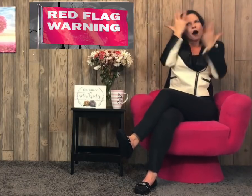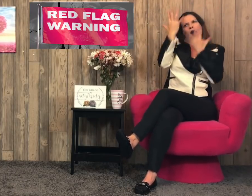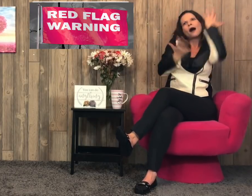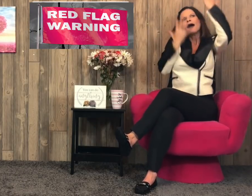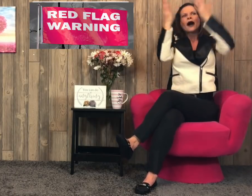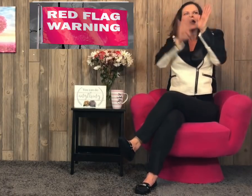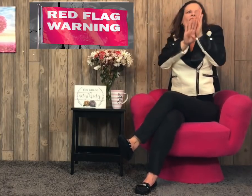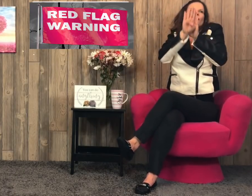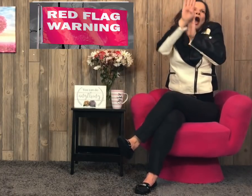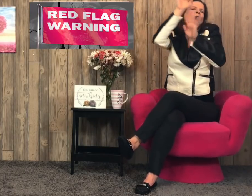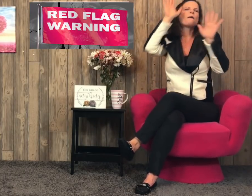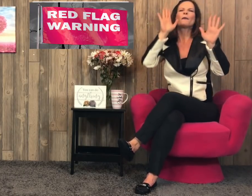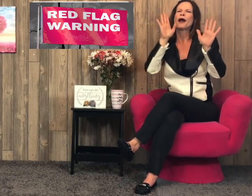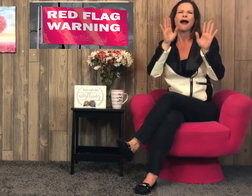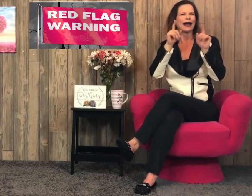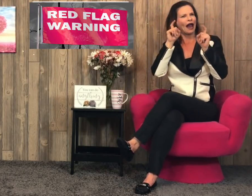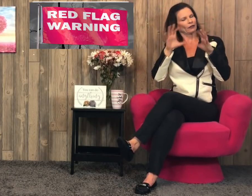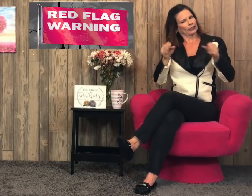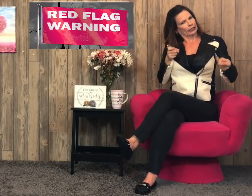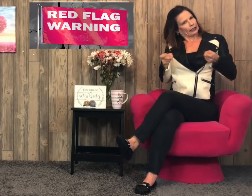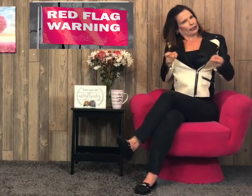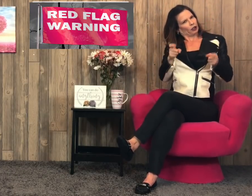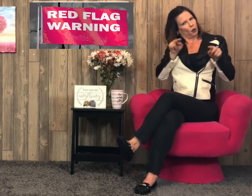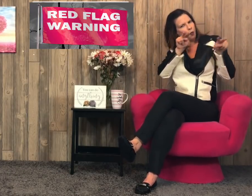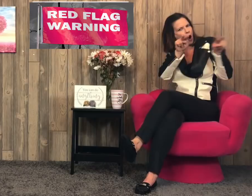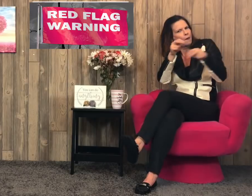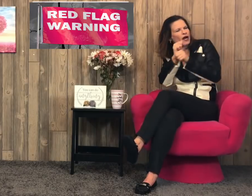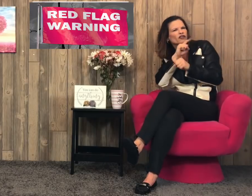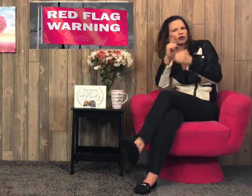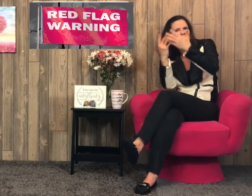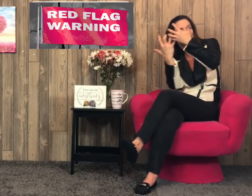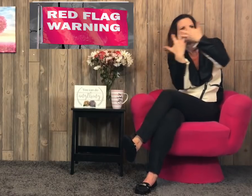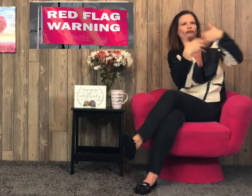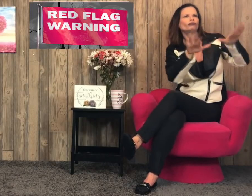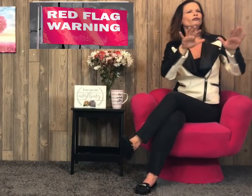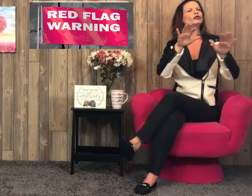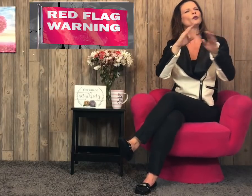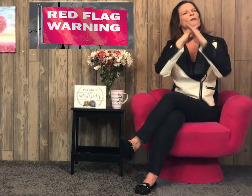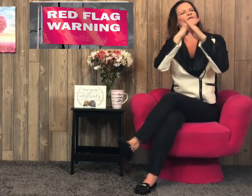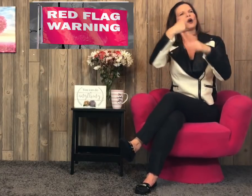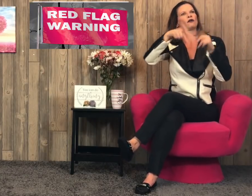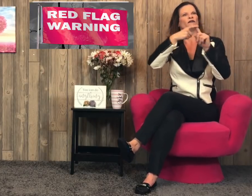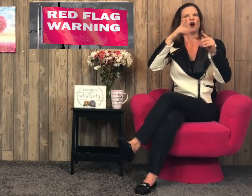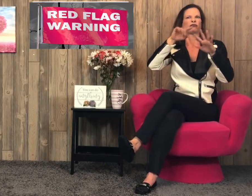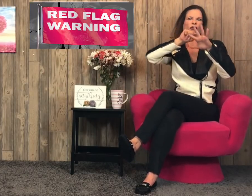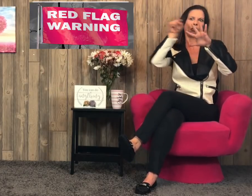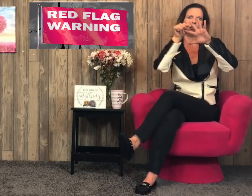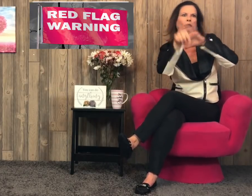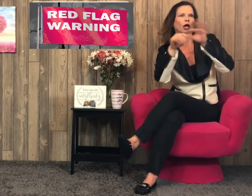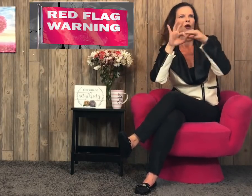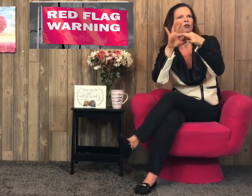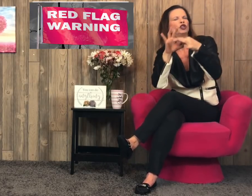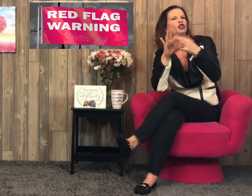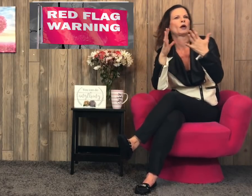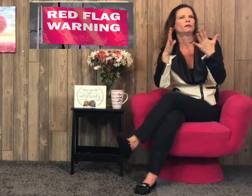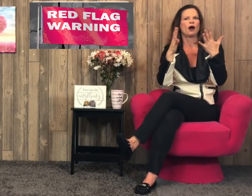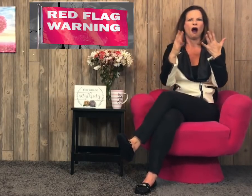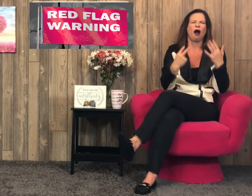so fast, but we have to pay attention to make sure we aren't impacted negatively and allow things to creep into the relationship,